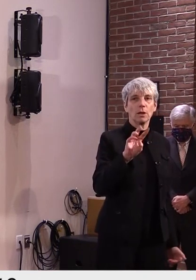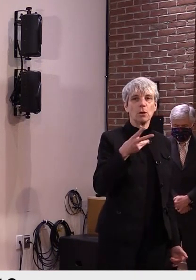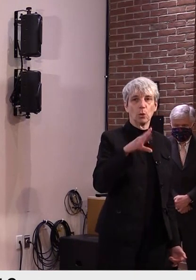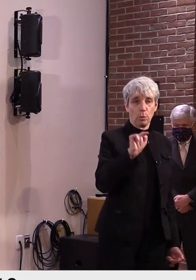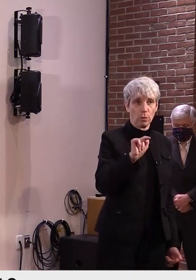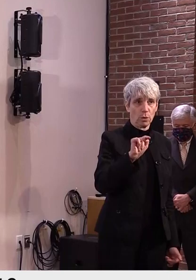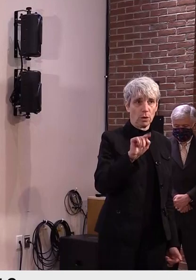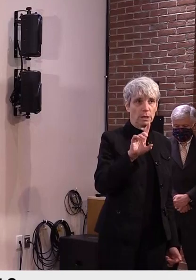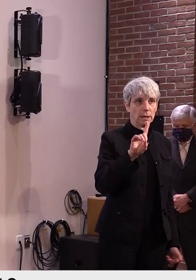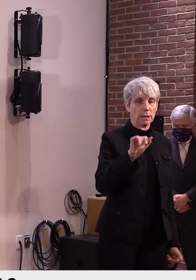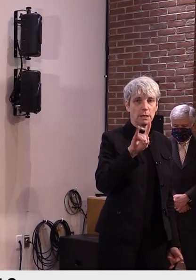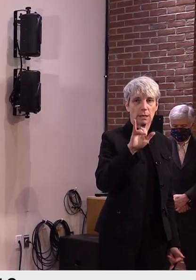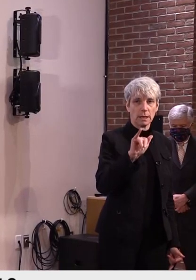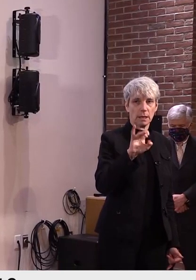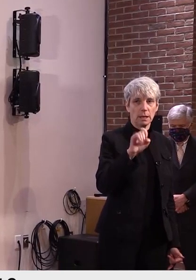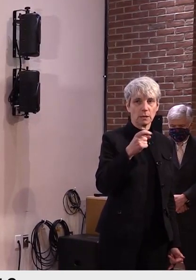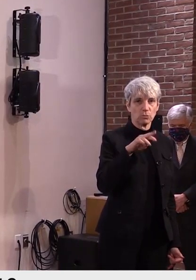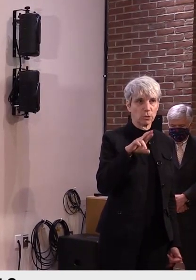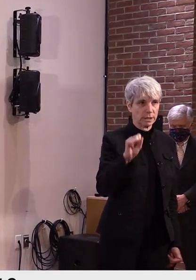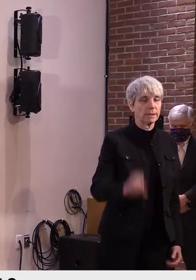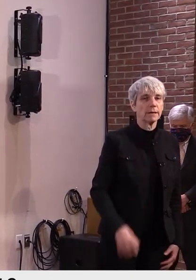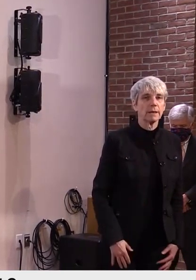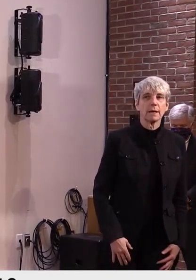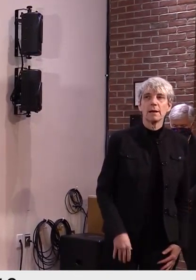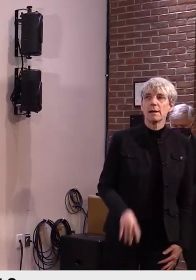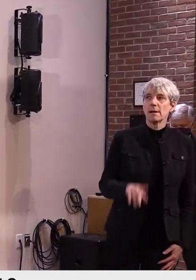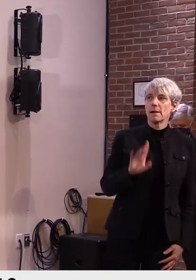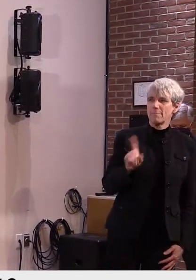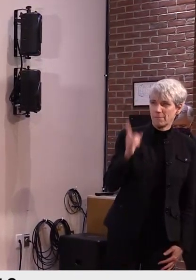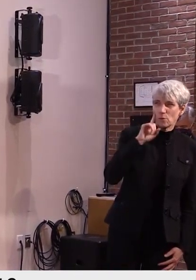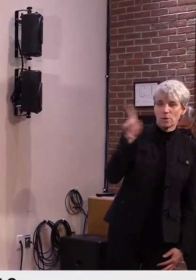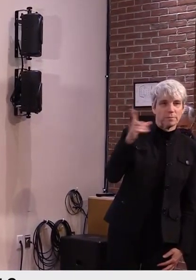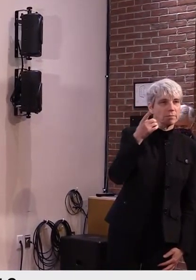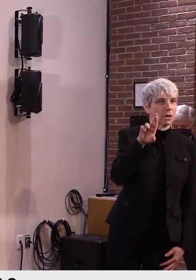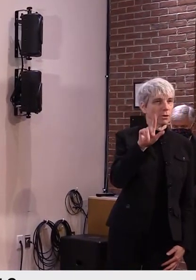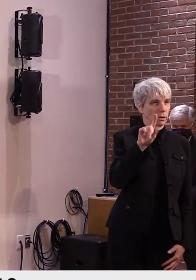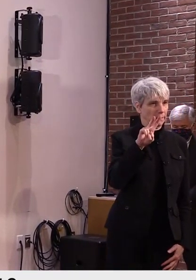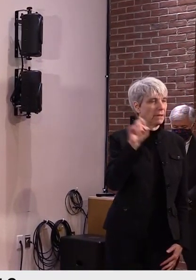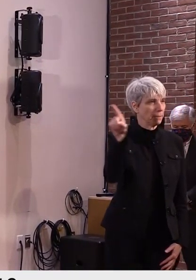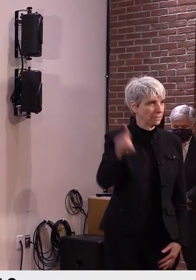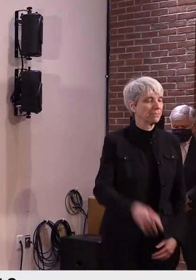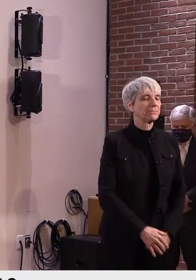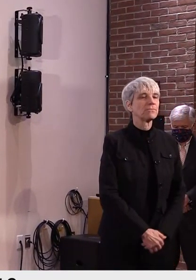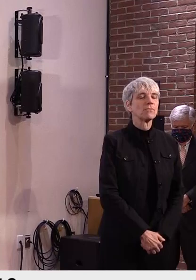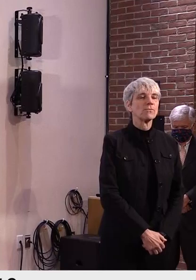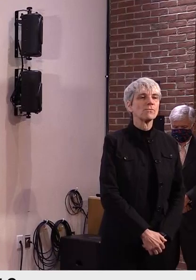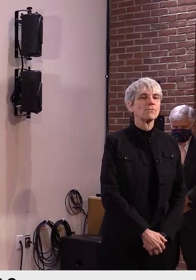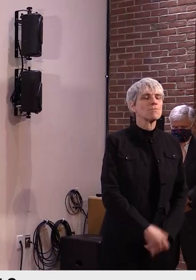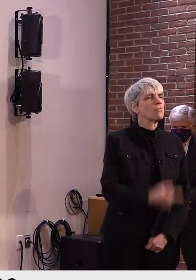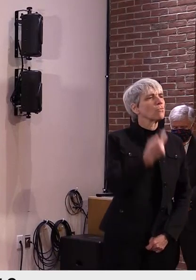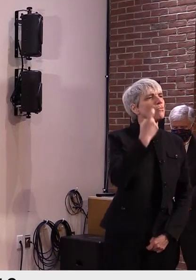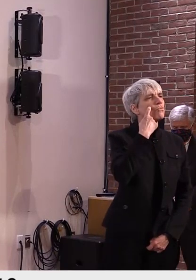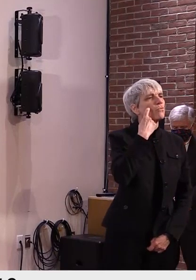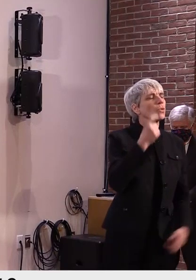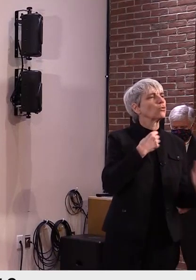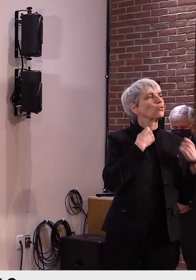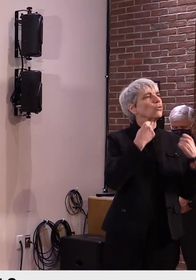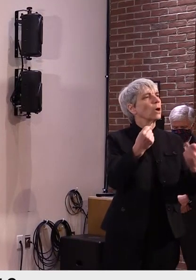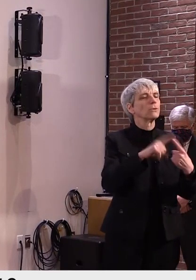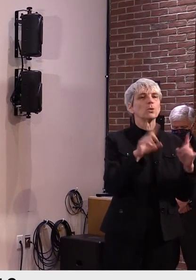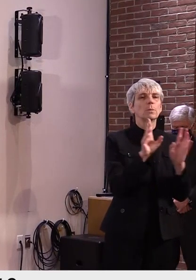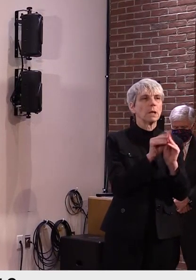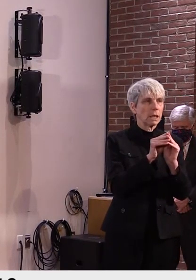Yeah, good afternoon. This would probably be for Dr. Levine. The other day when I was driving to a meeting, I stopped up